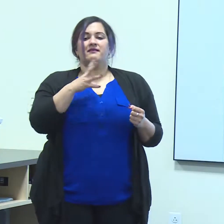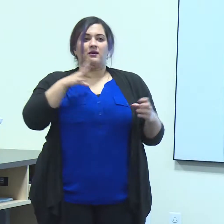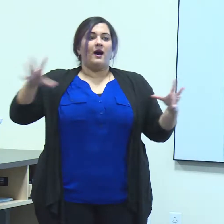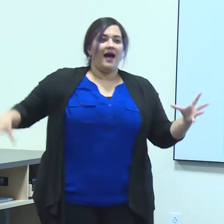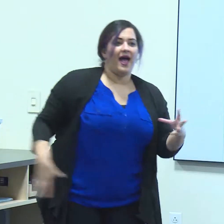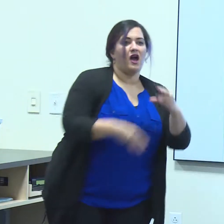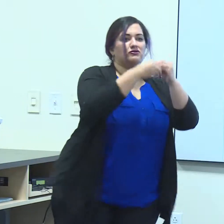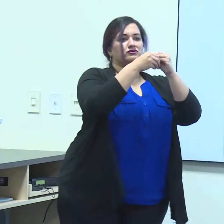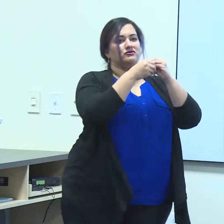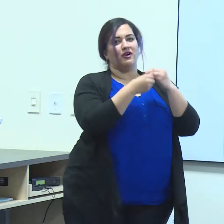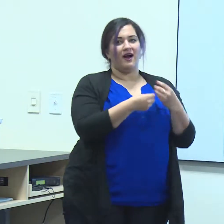in ASL.